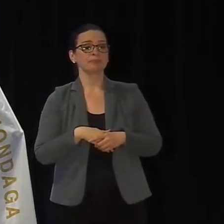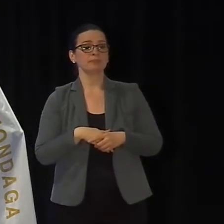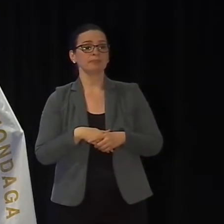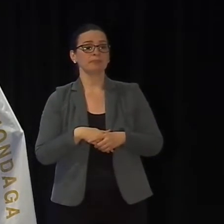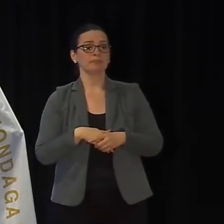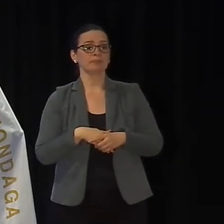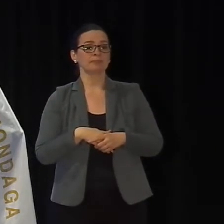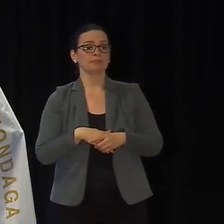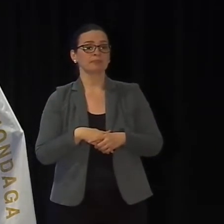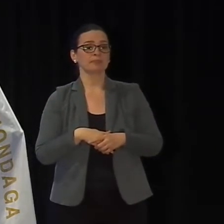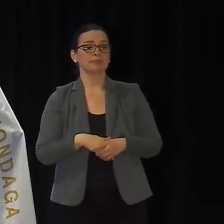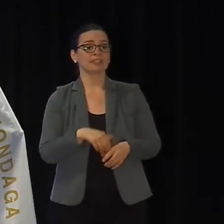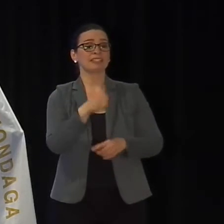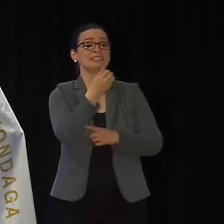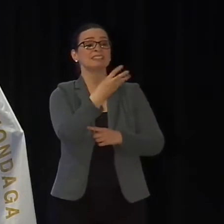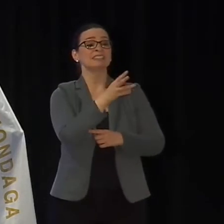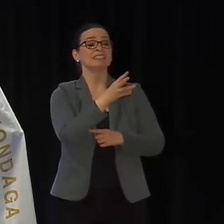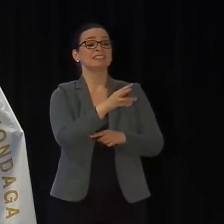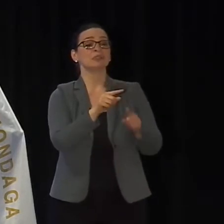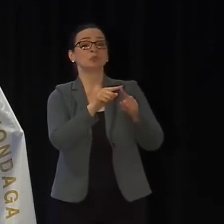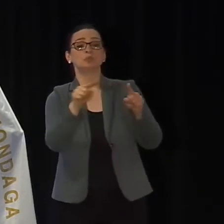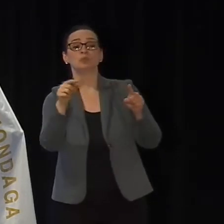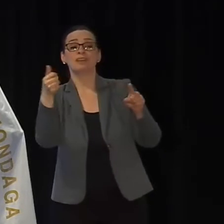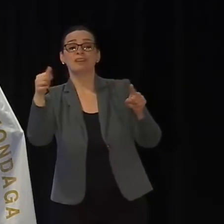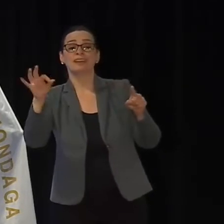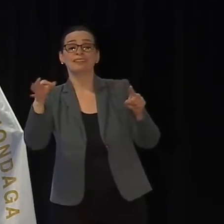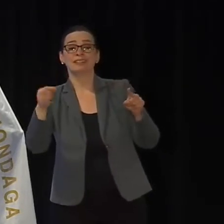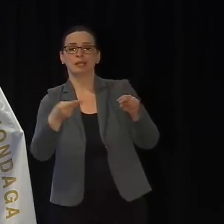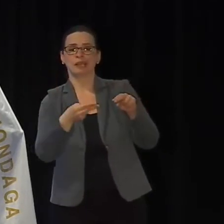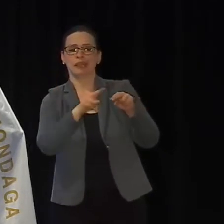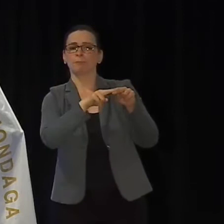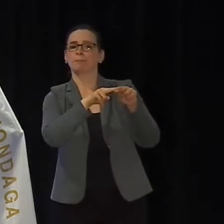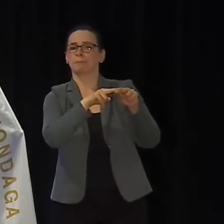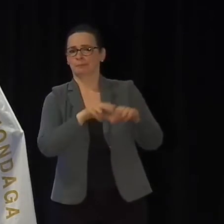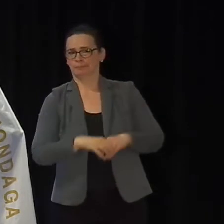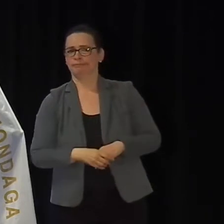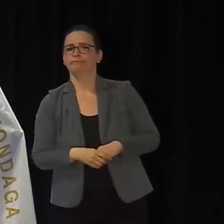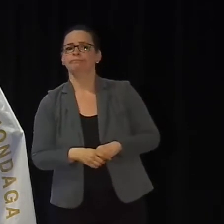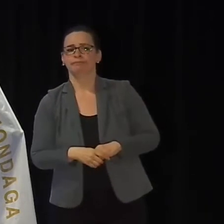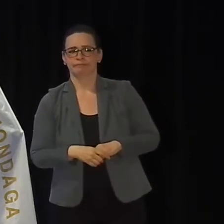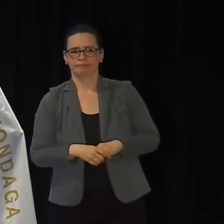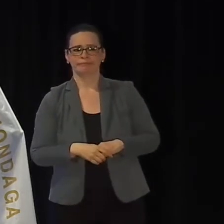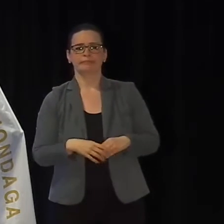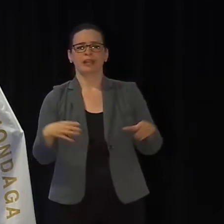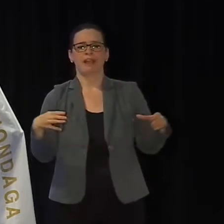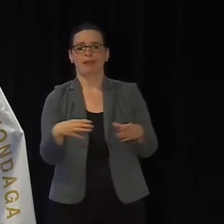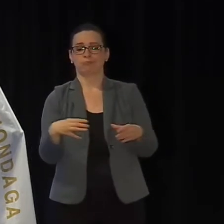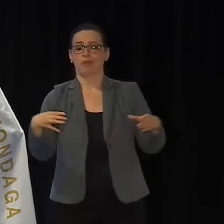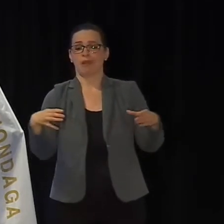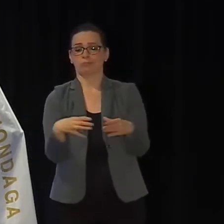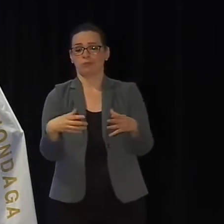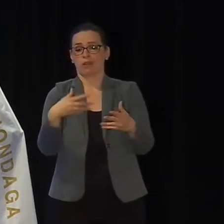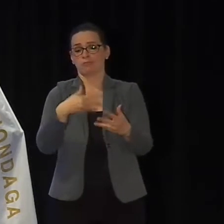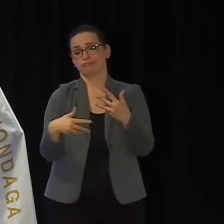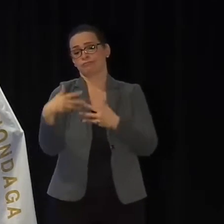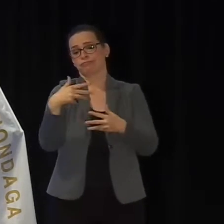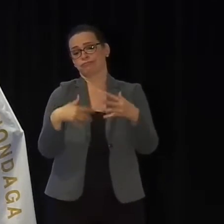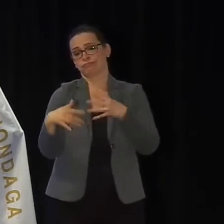16 to 19, which would represent your congregate settings, right?